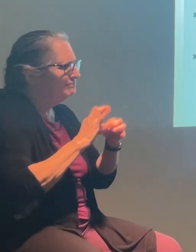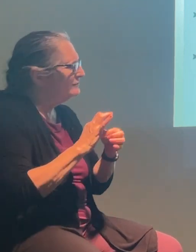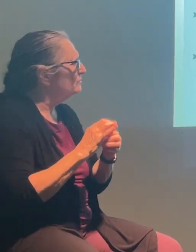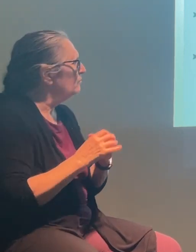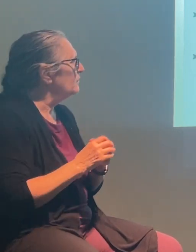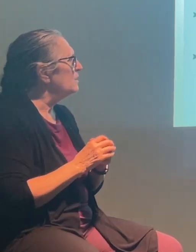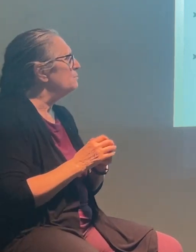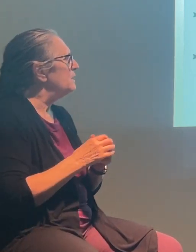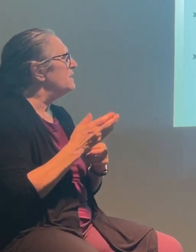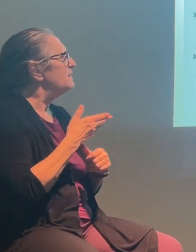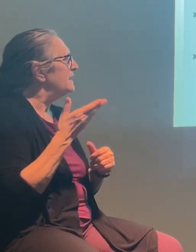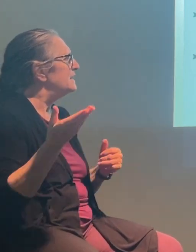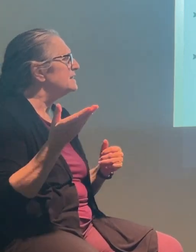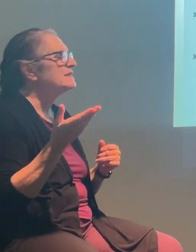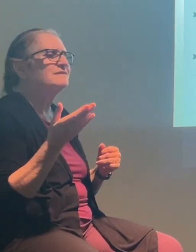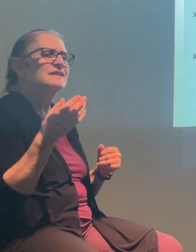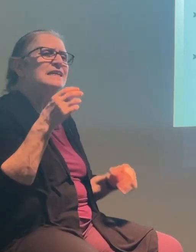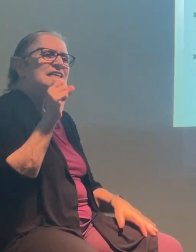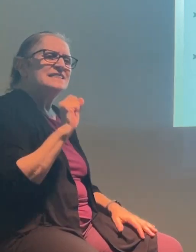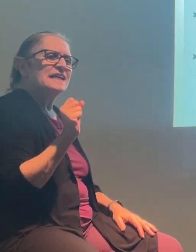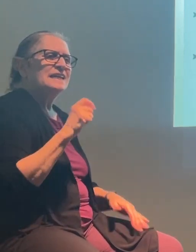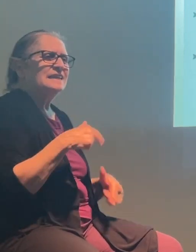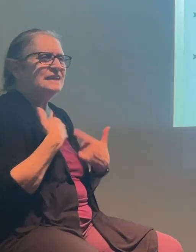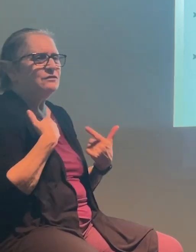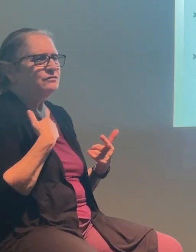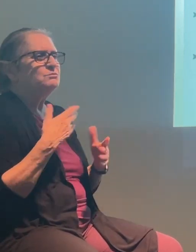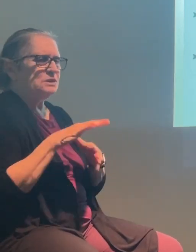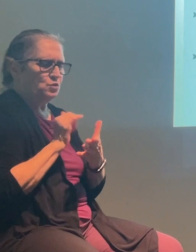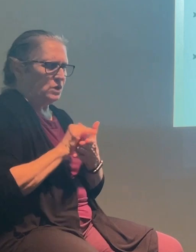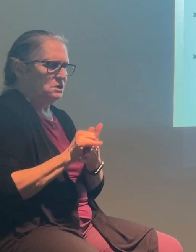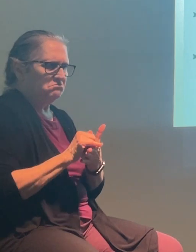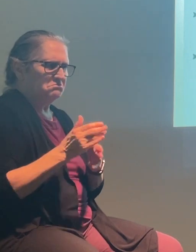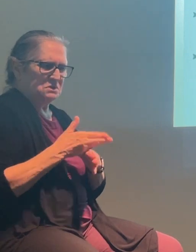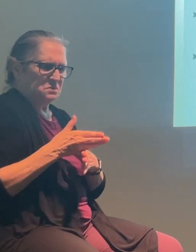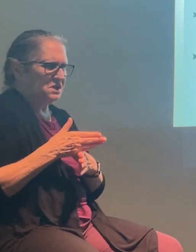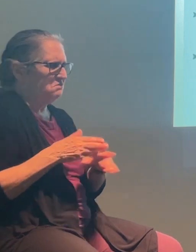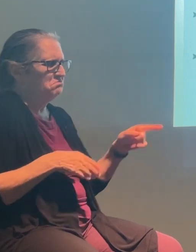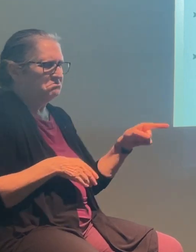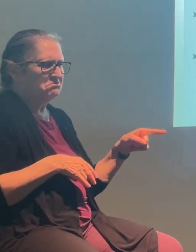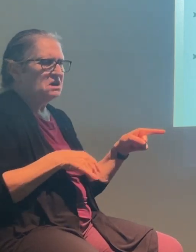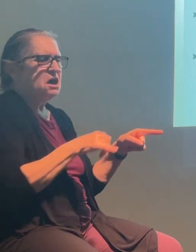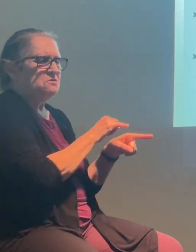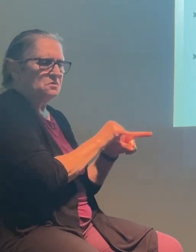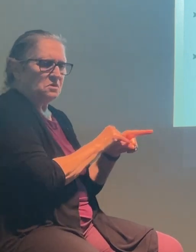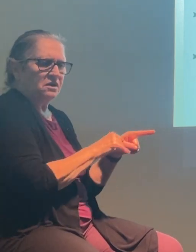Steichen would live between New York and France